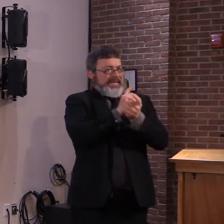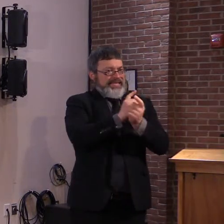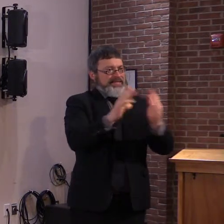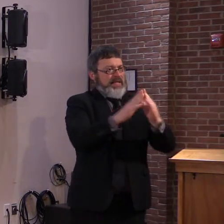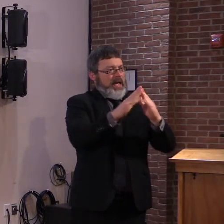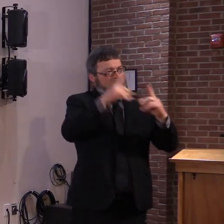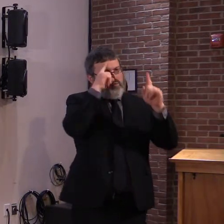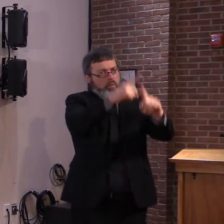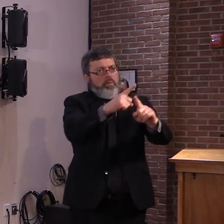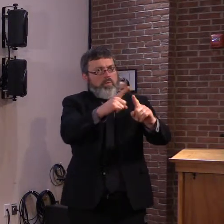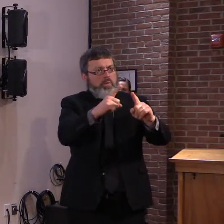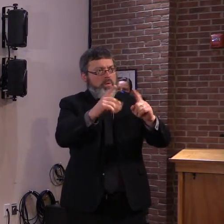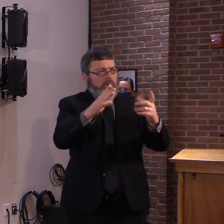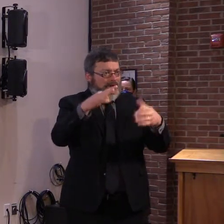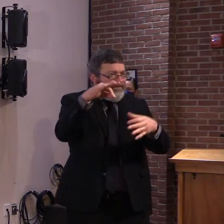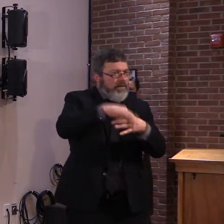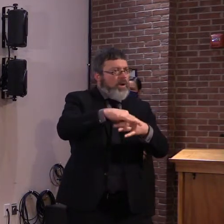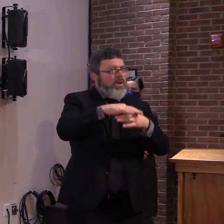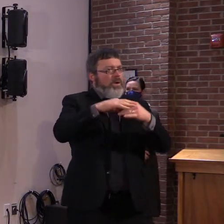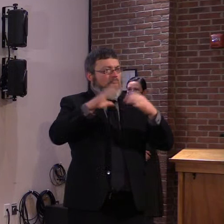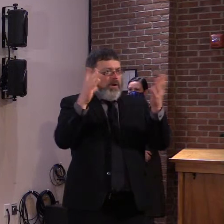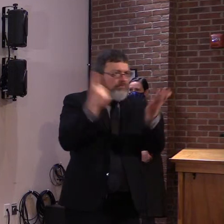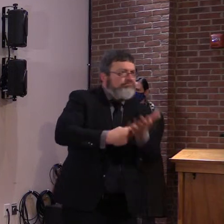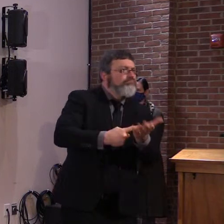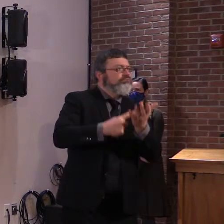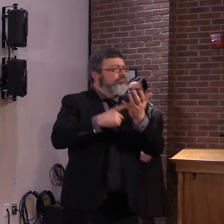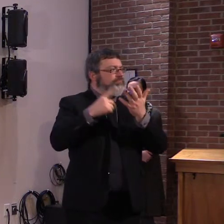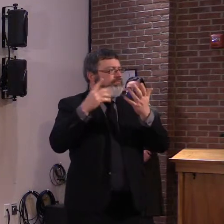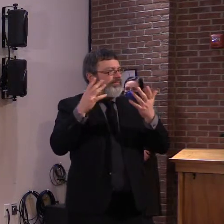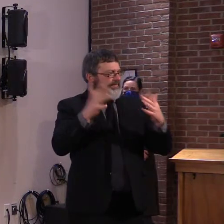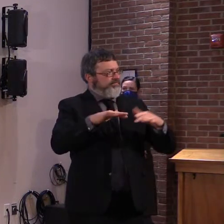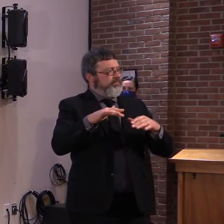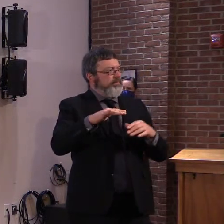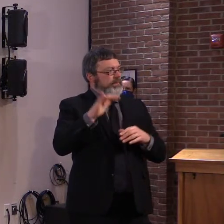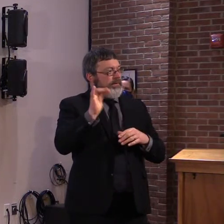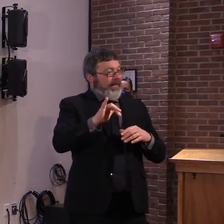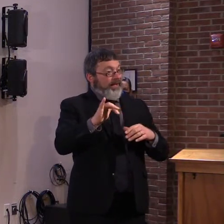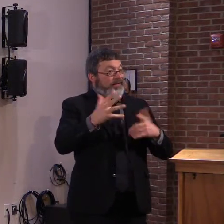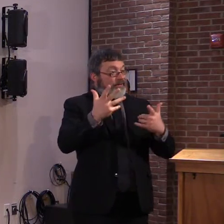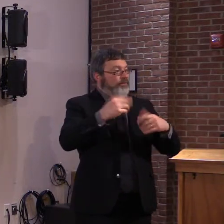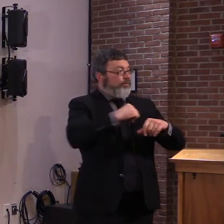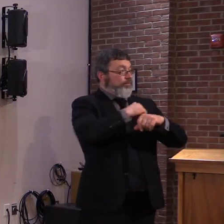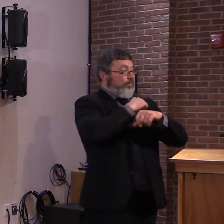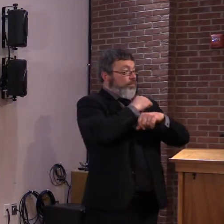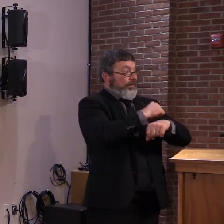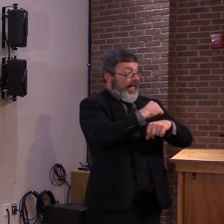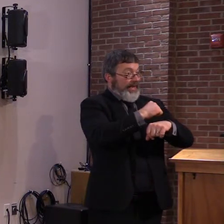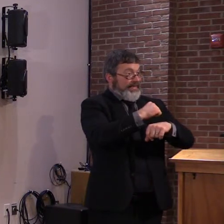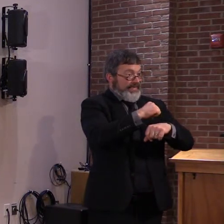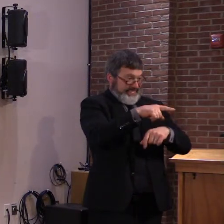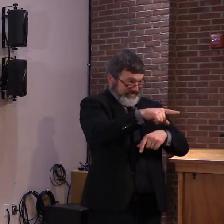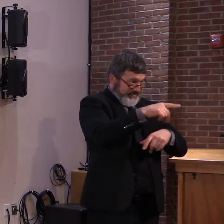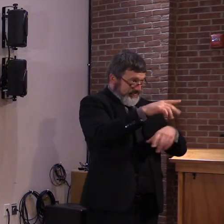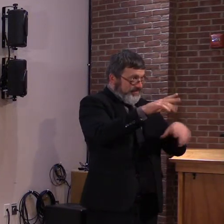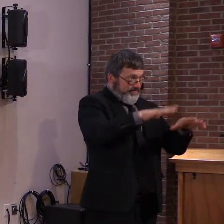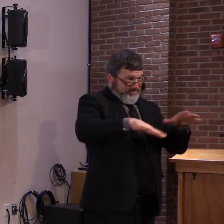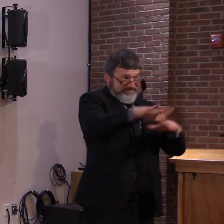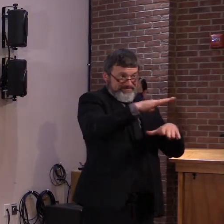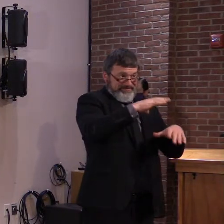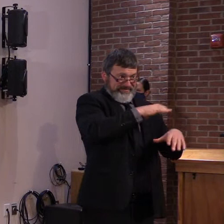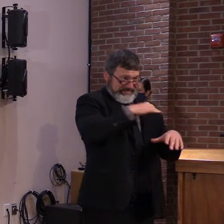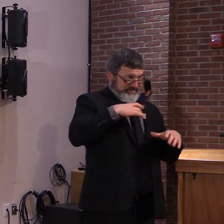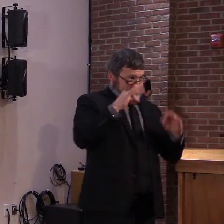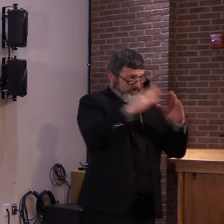protect the process as well as protect our constituents, and I think that we all have that in mind.